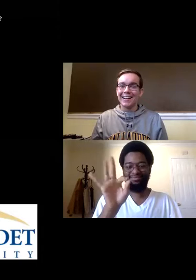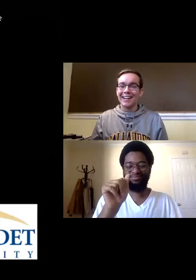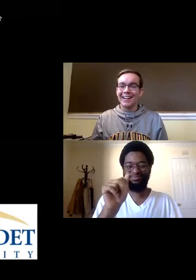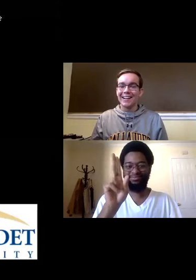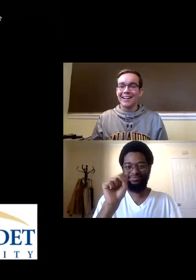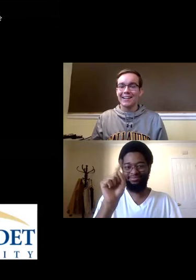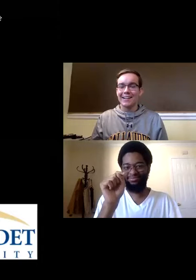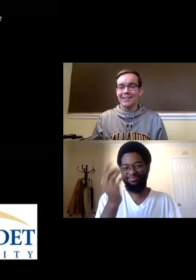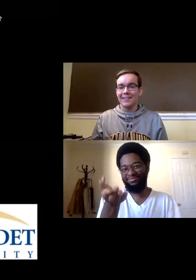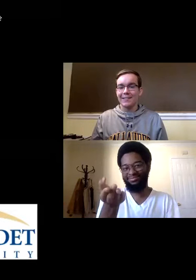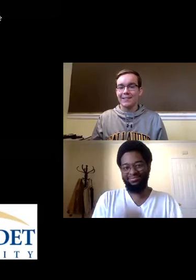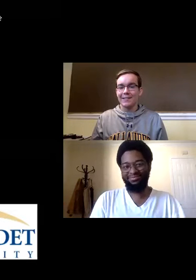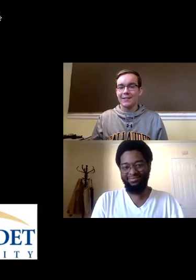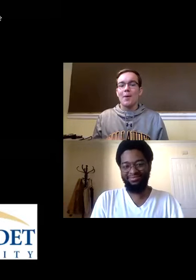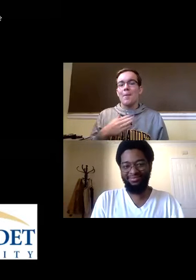I'm Drake Faust.